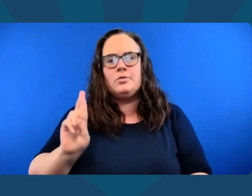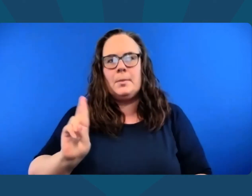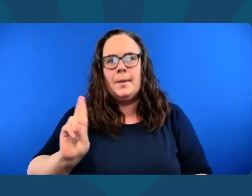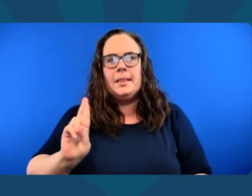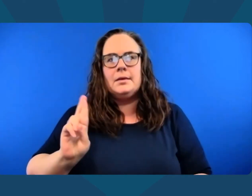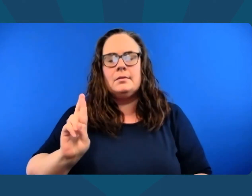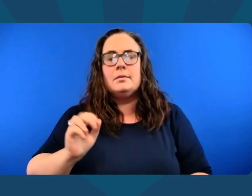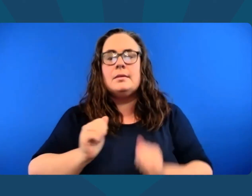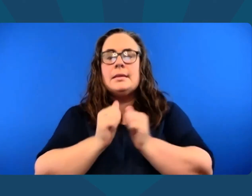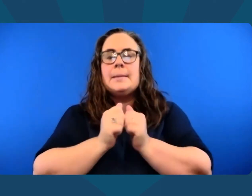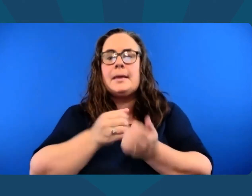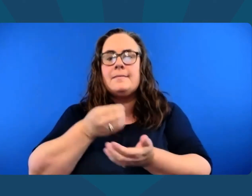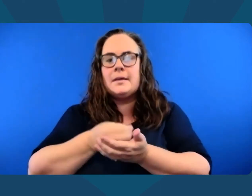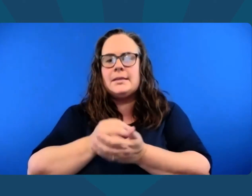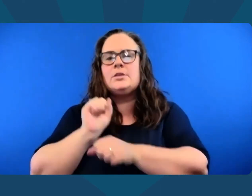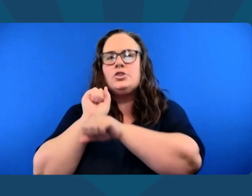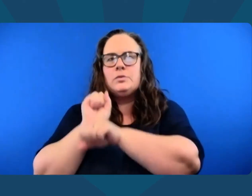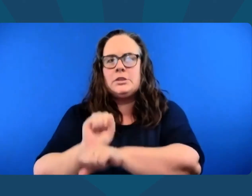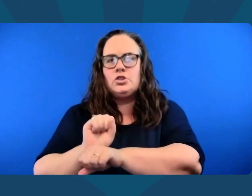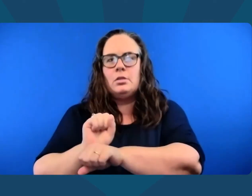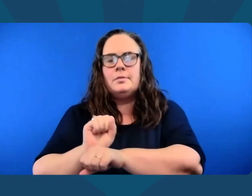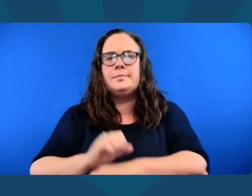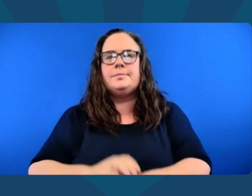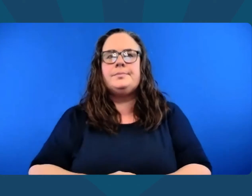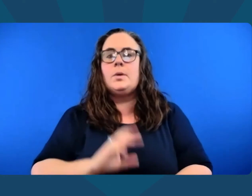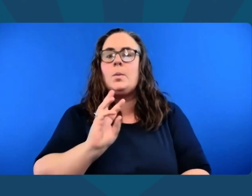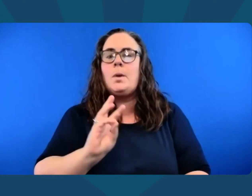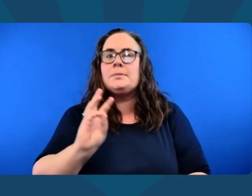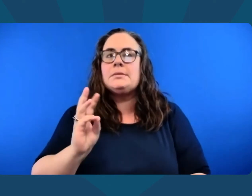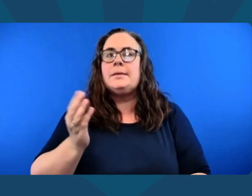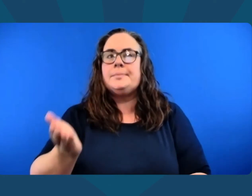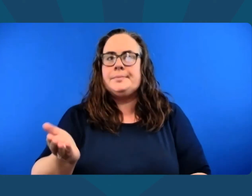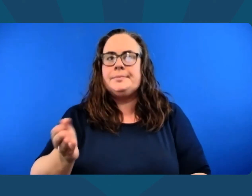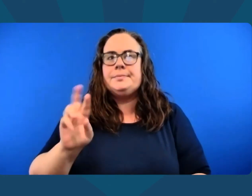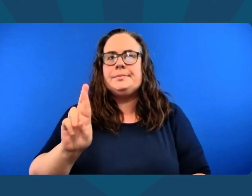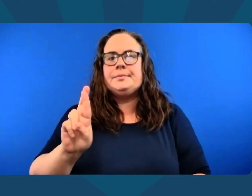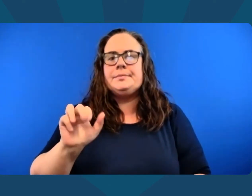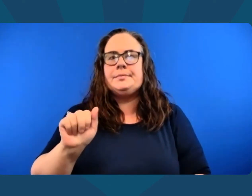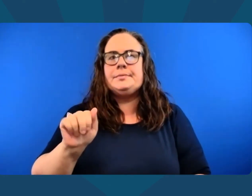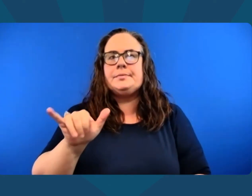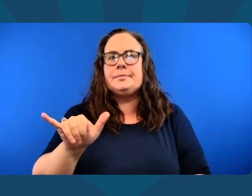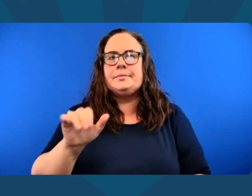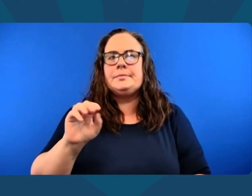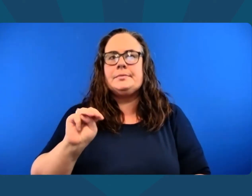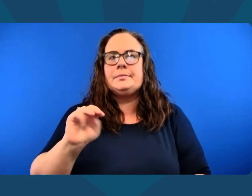Party, Republican. Campaign funding, traditional. Website,